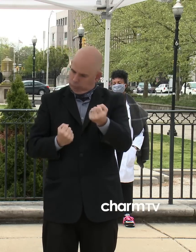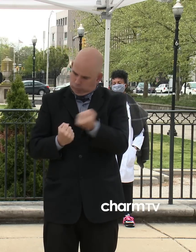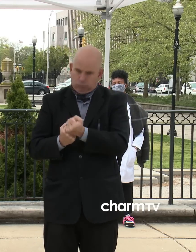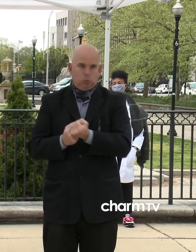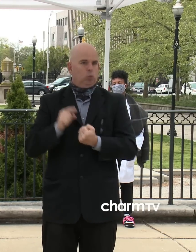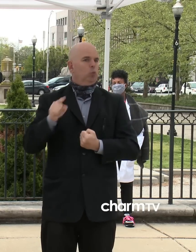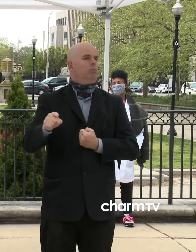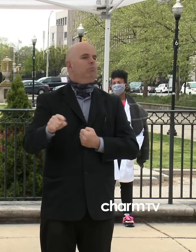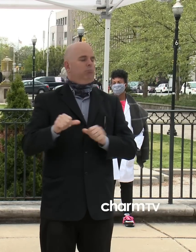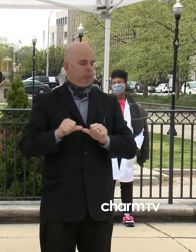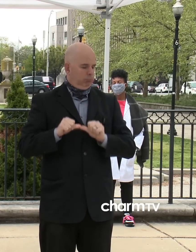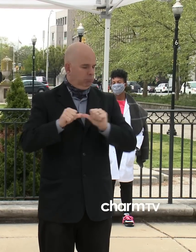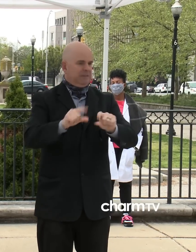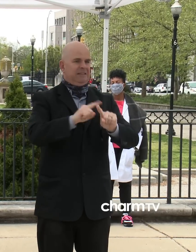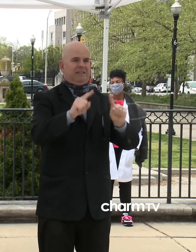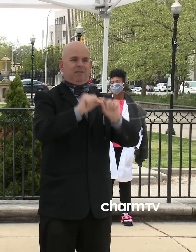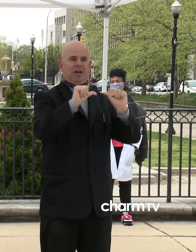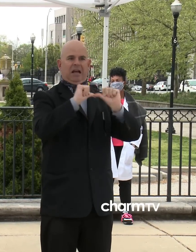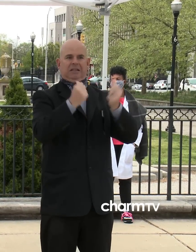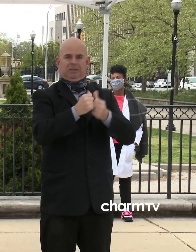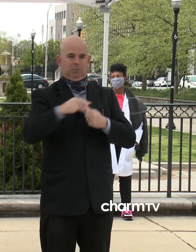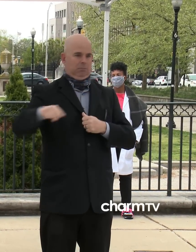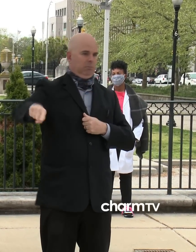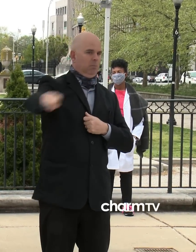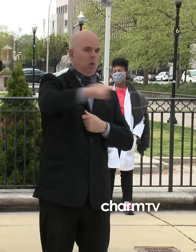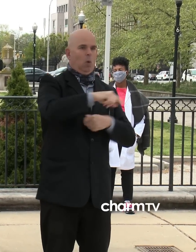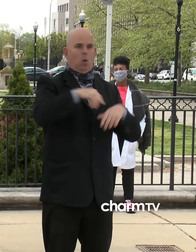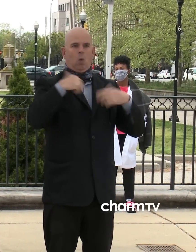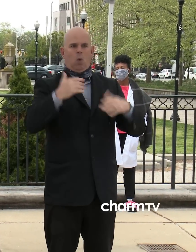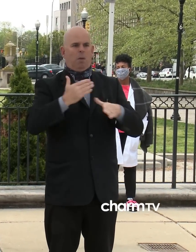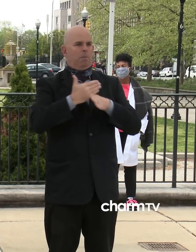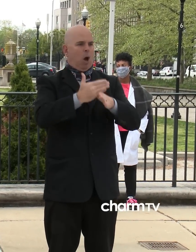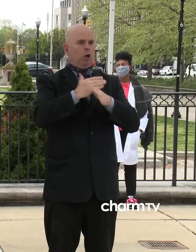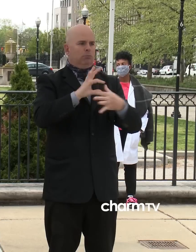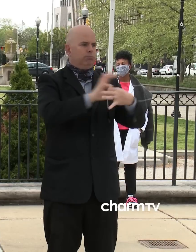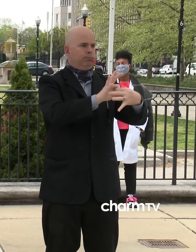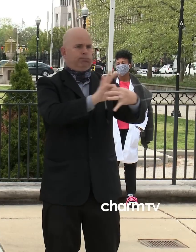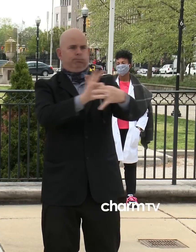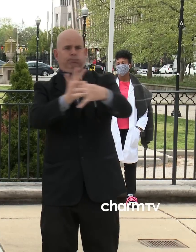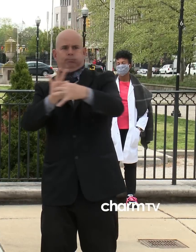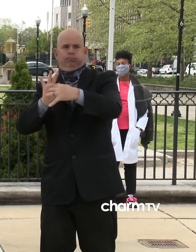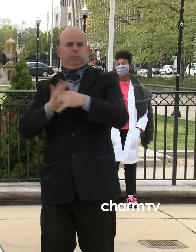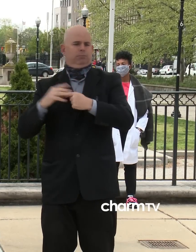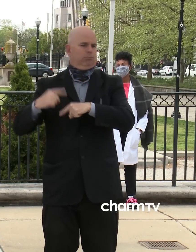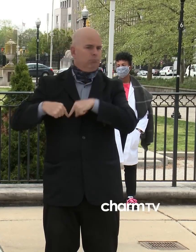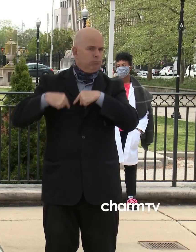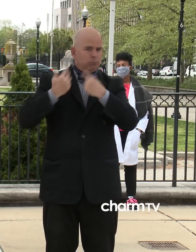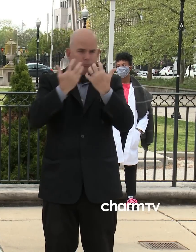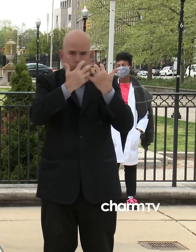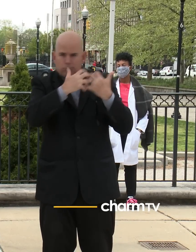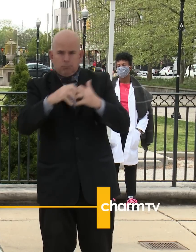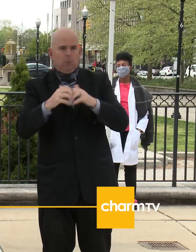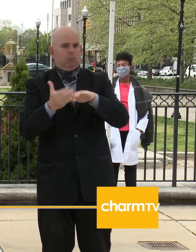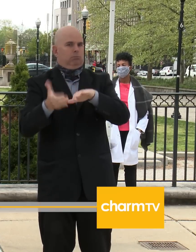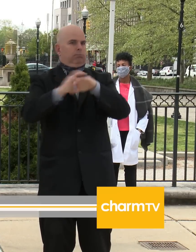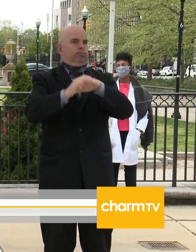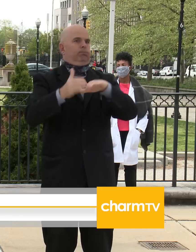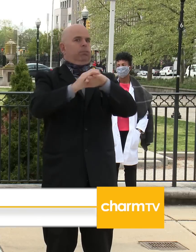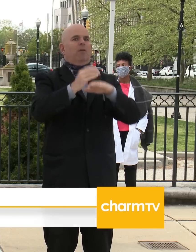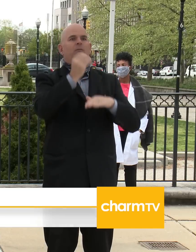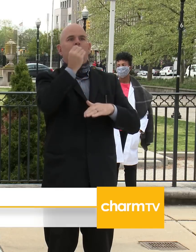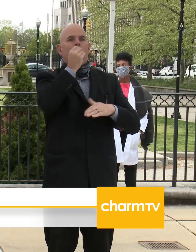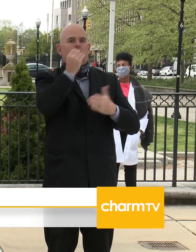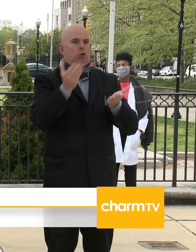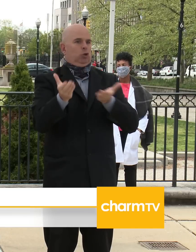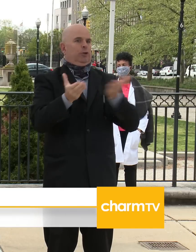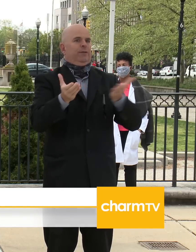with dozens of community partners in recent weeks to scale up Baltimore's emergency food response to meet what is a